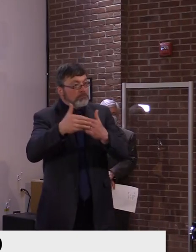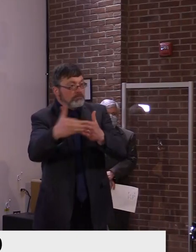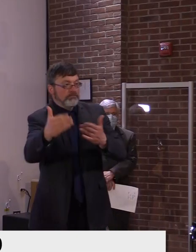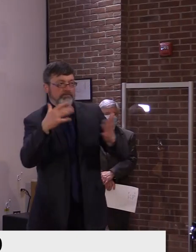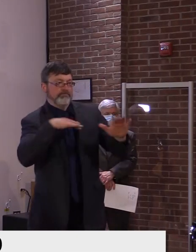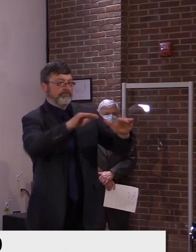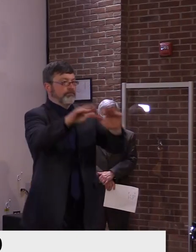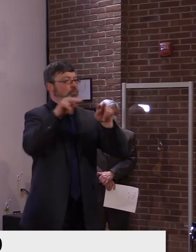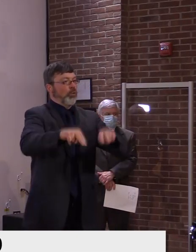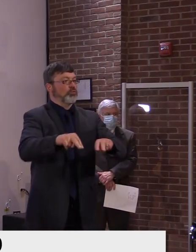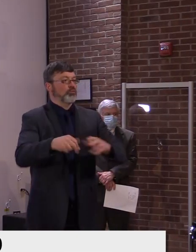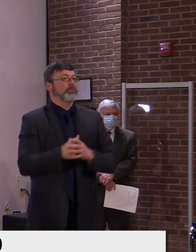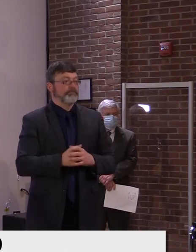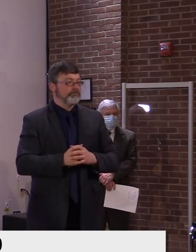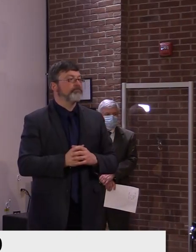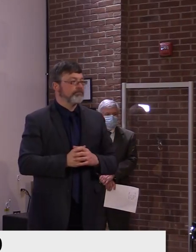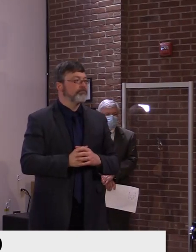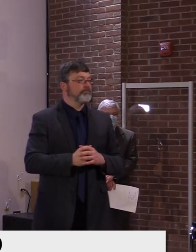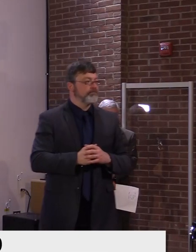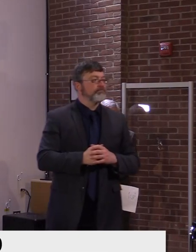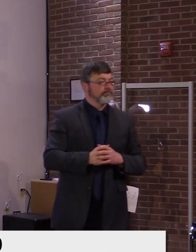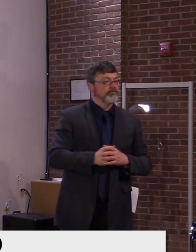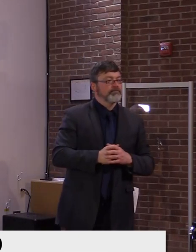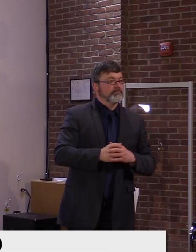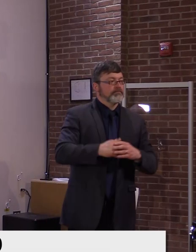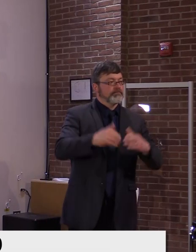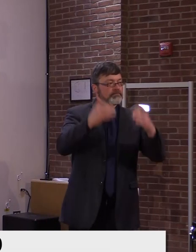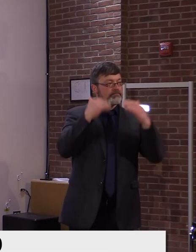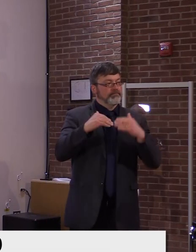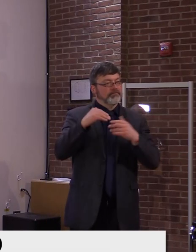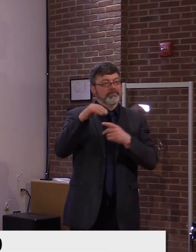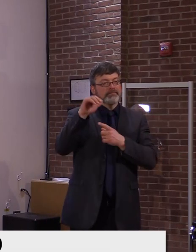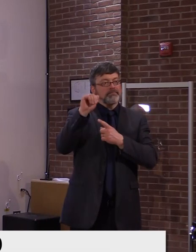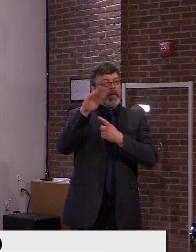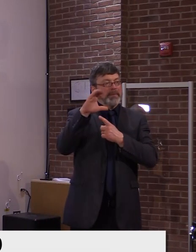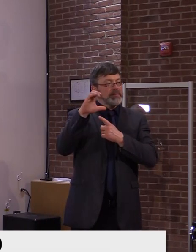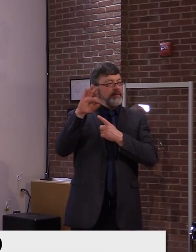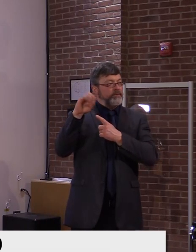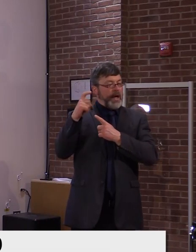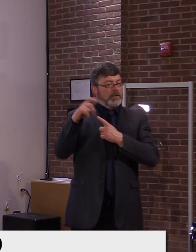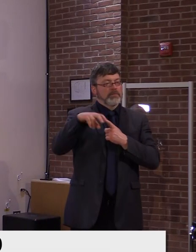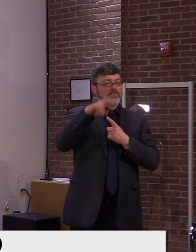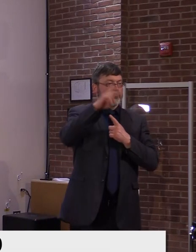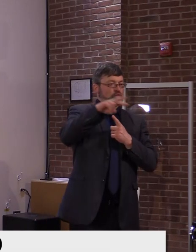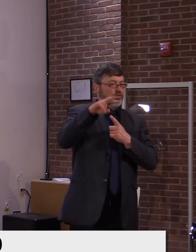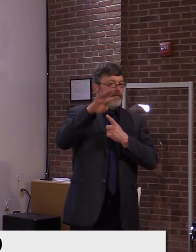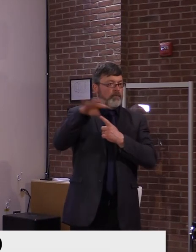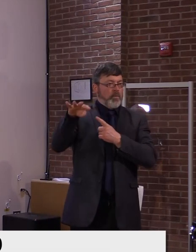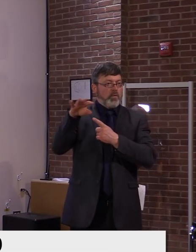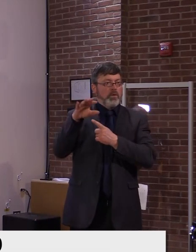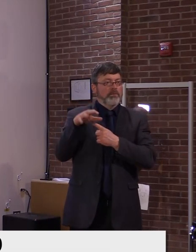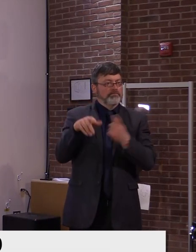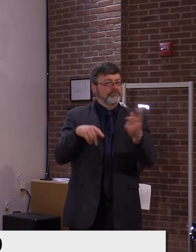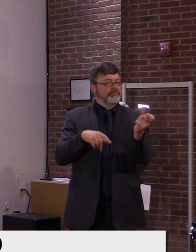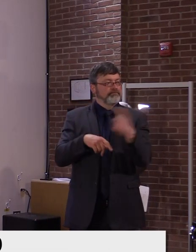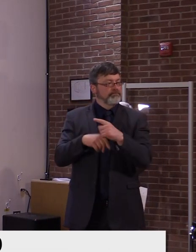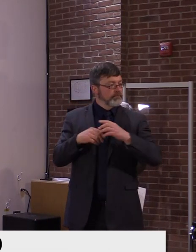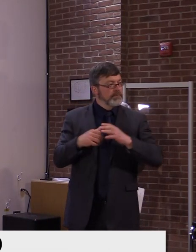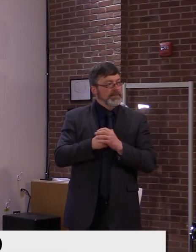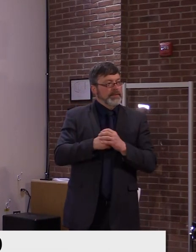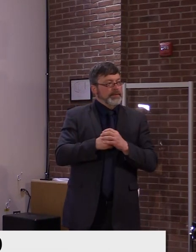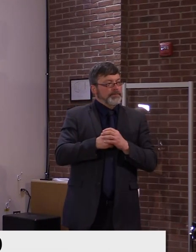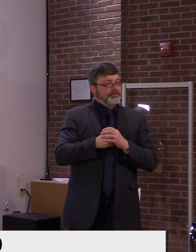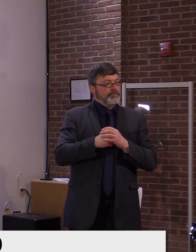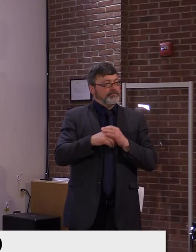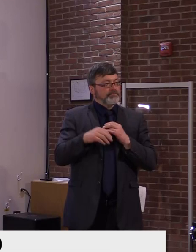Thank you. Steve? Yep. This is probably for the doctor too, but Governor, we're getting closer to the 16 to above